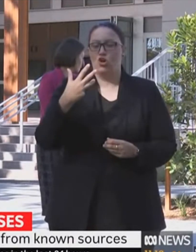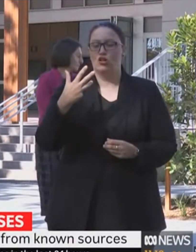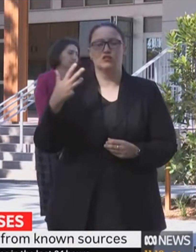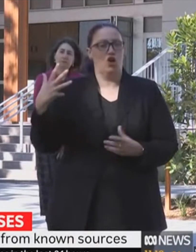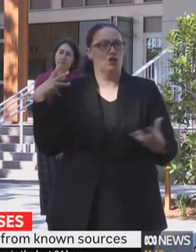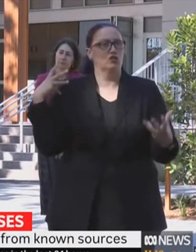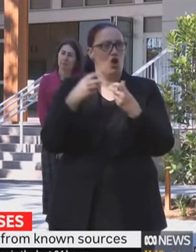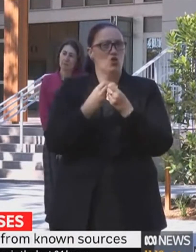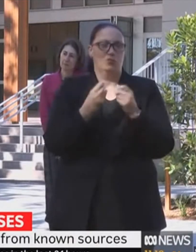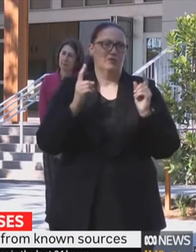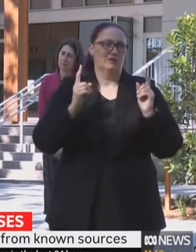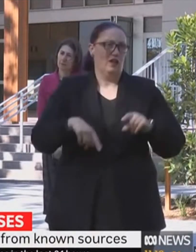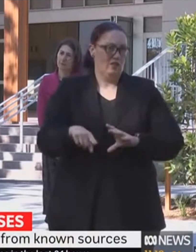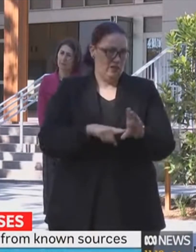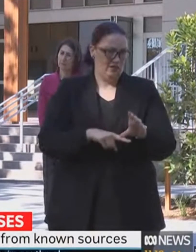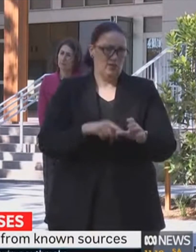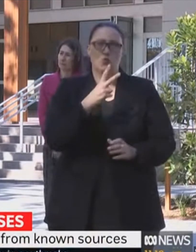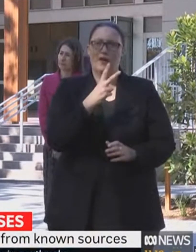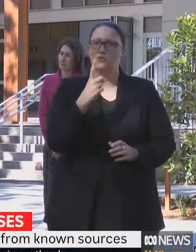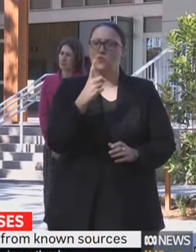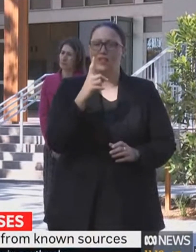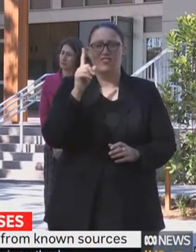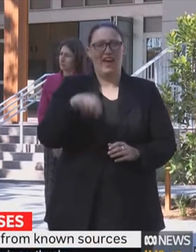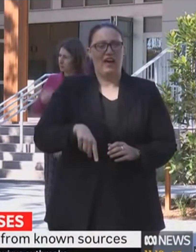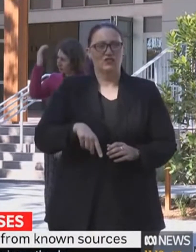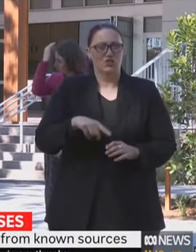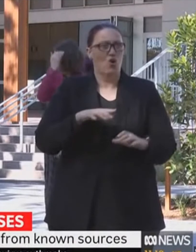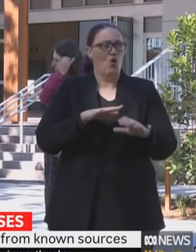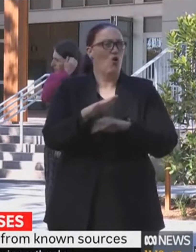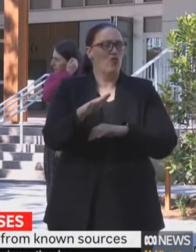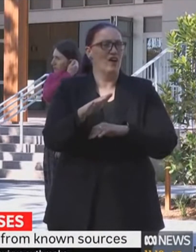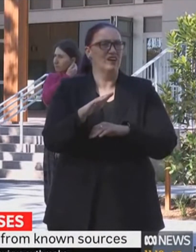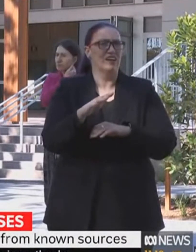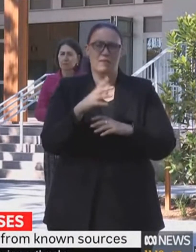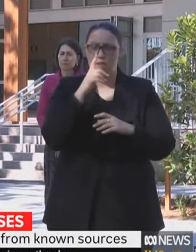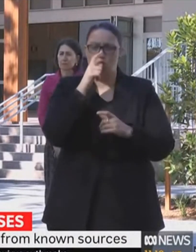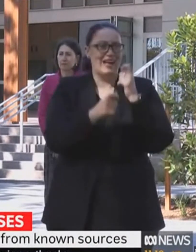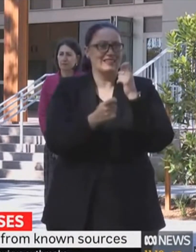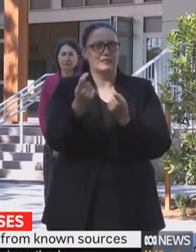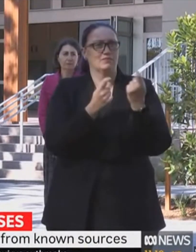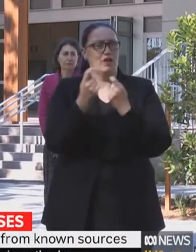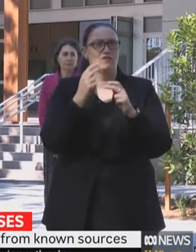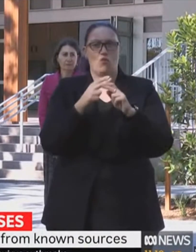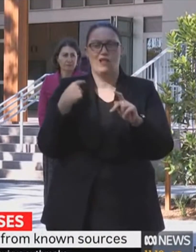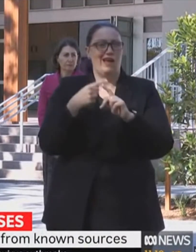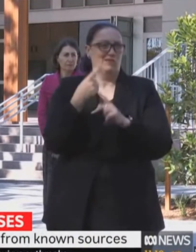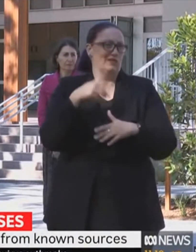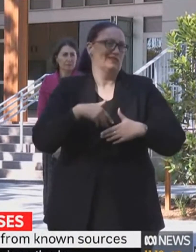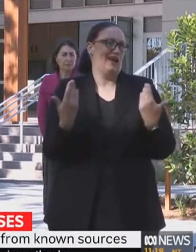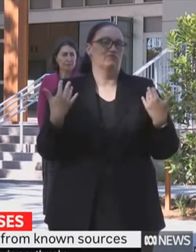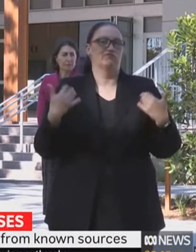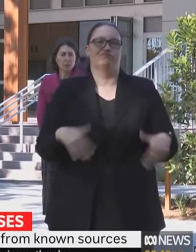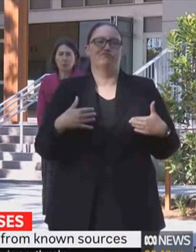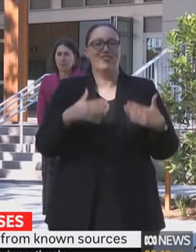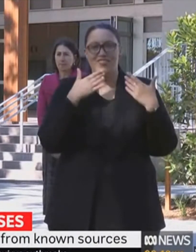3,399. There were 21,167 tests undertaken, and thank you very much to the community for coming